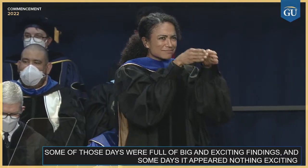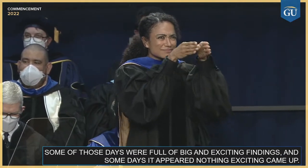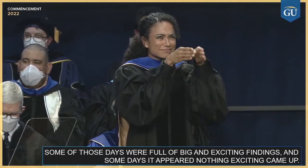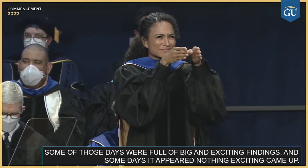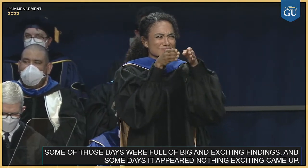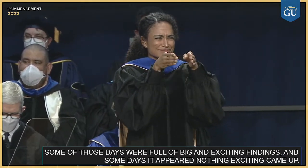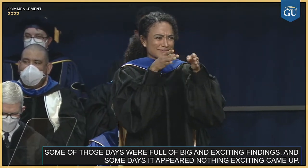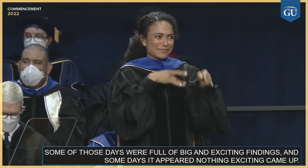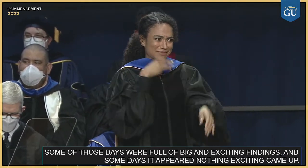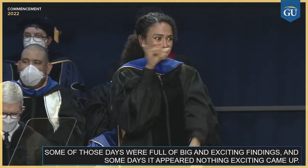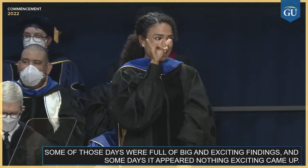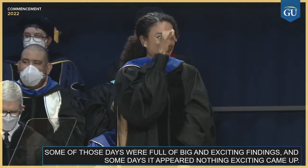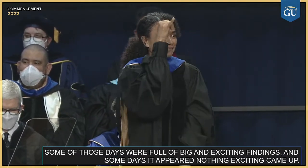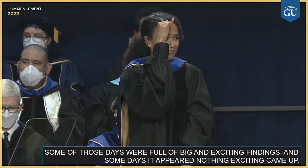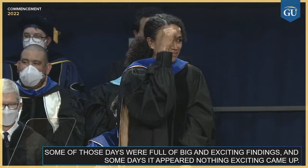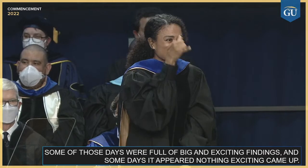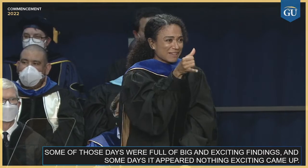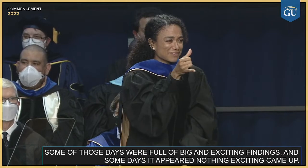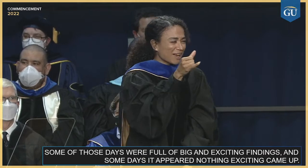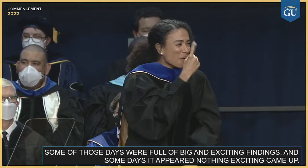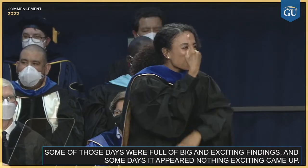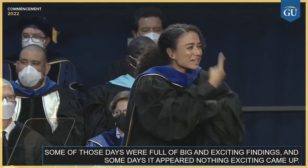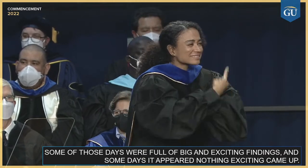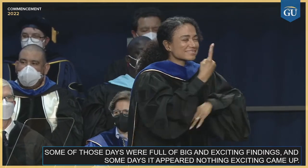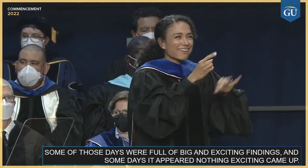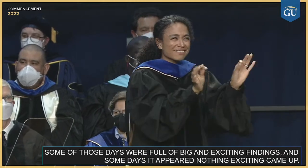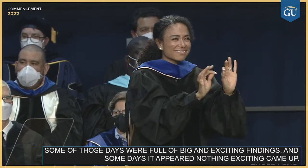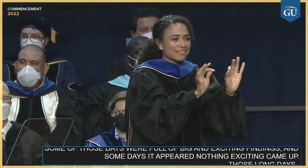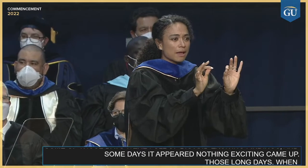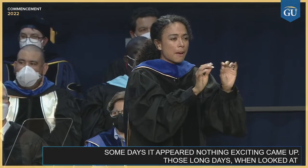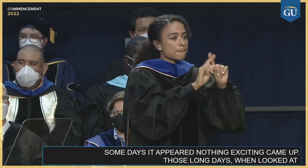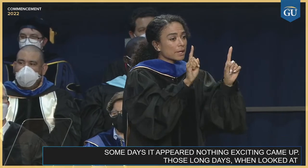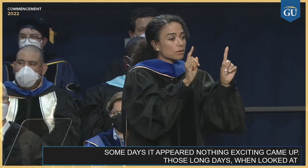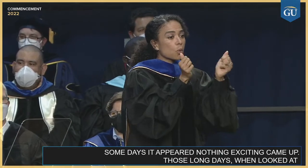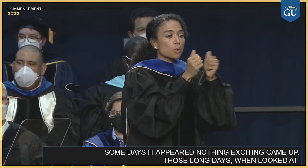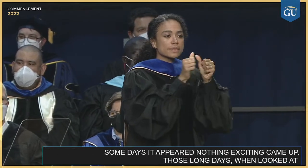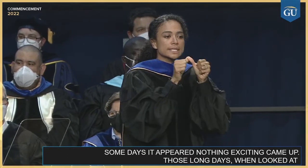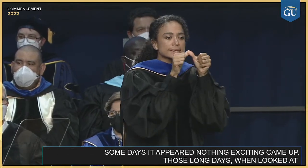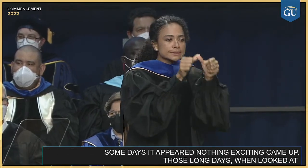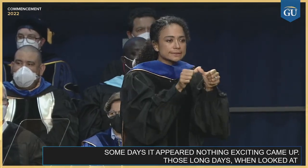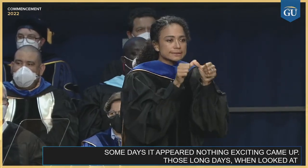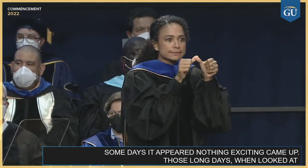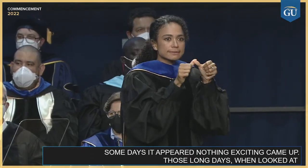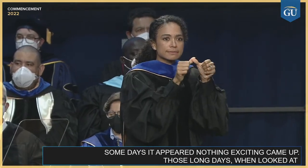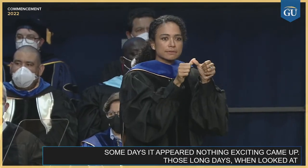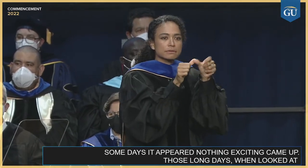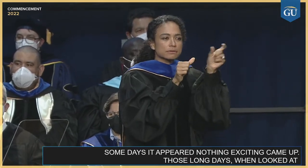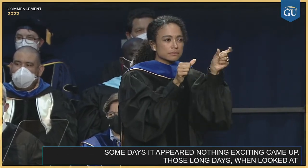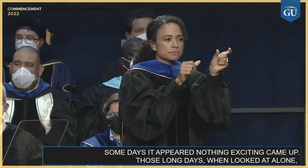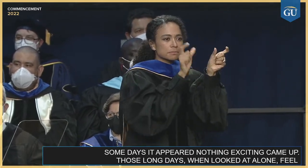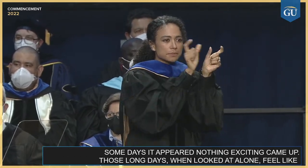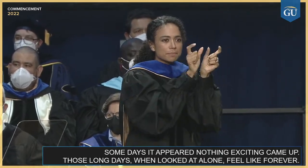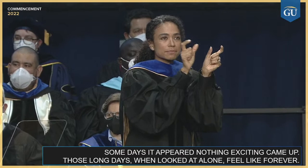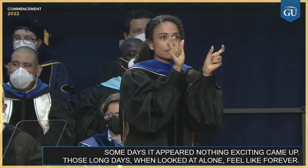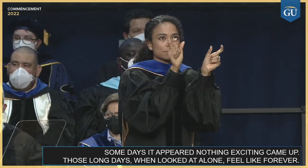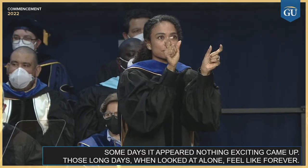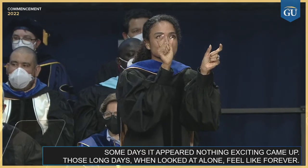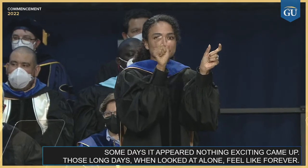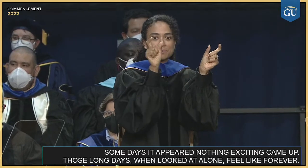Those long days, when looked at alone, can feel like forever. But with